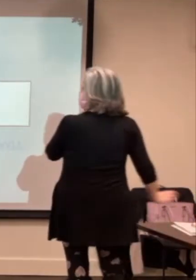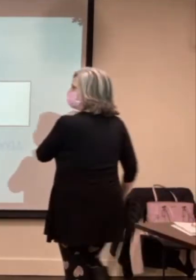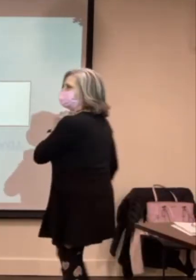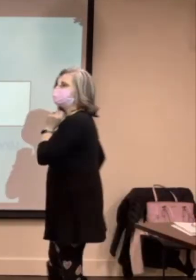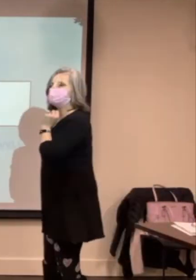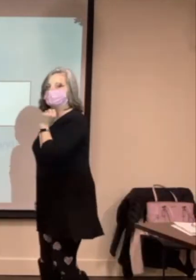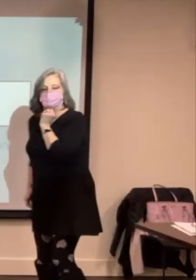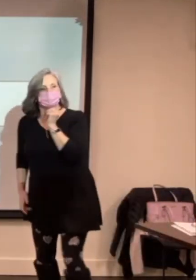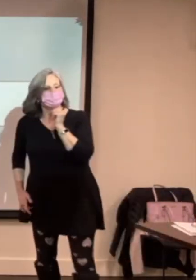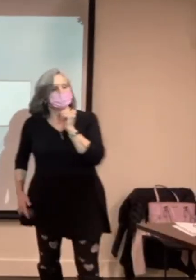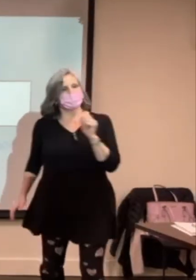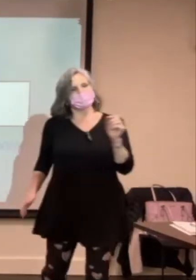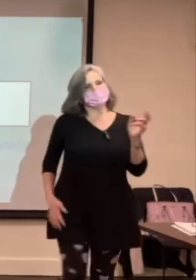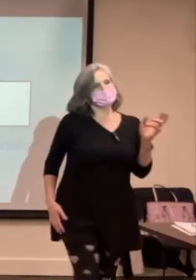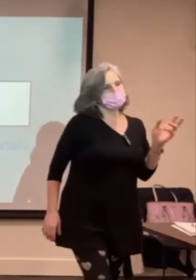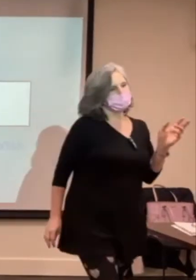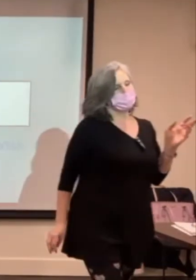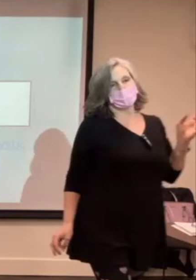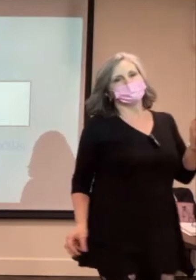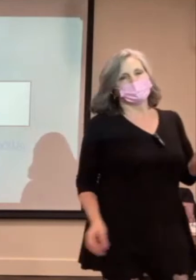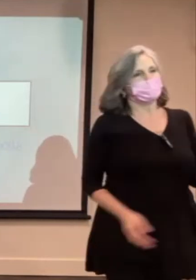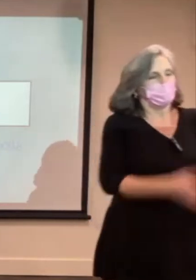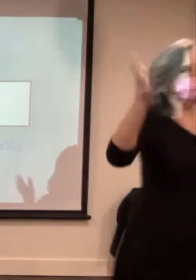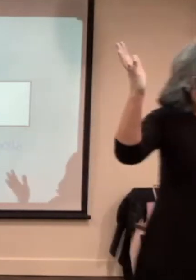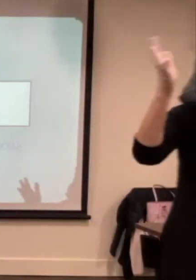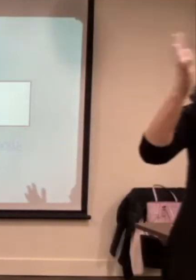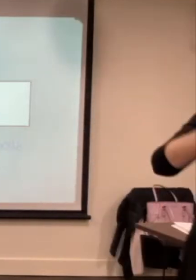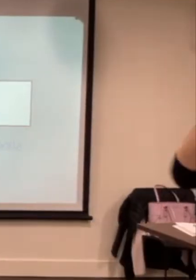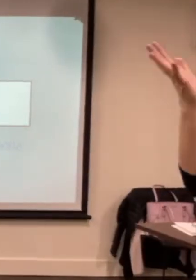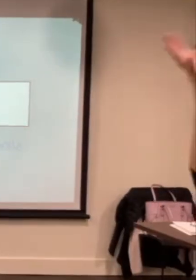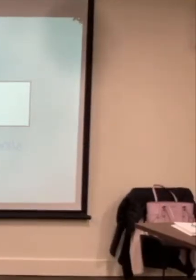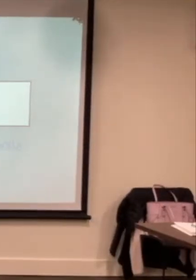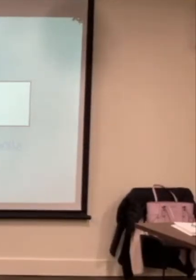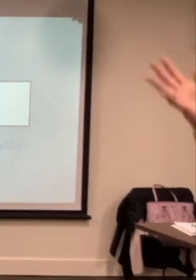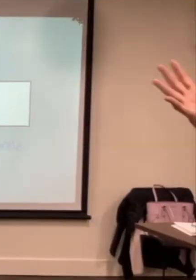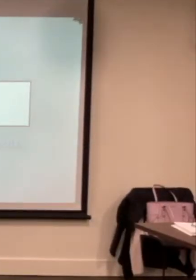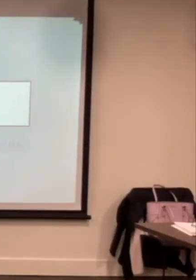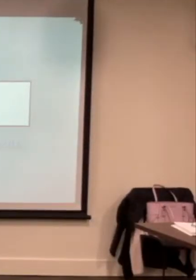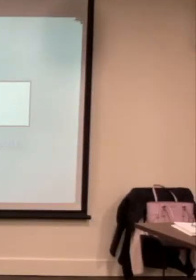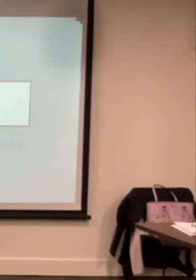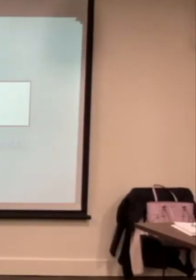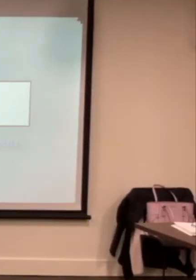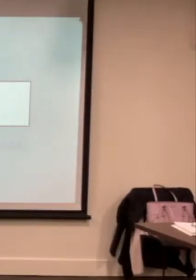favorites. This one is, again, there's hundreds and hundreds and hundreds of videos for